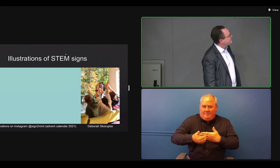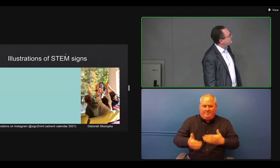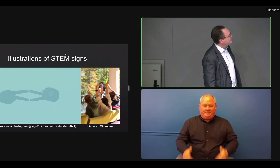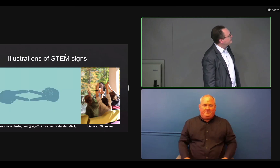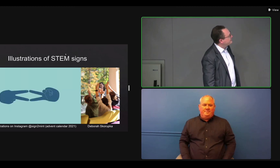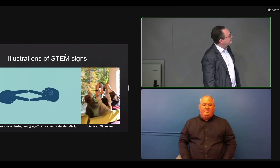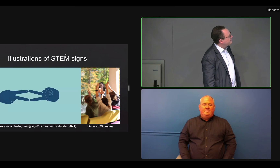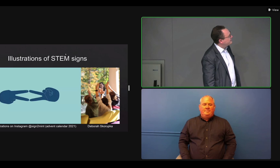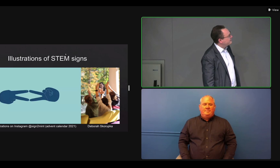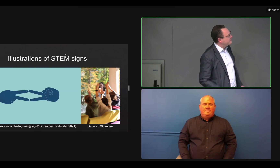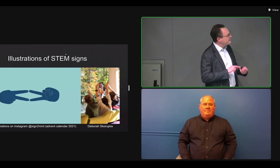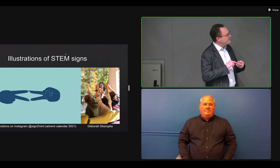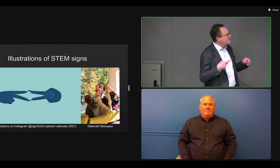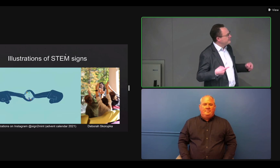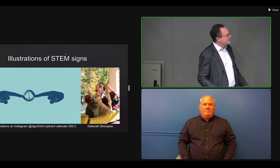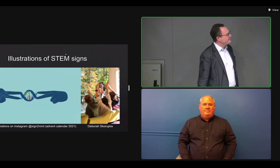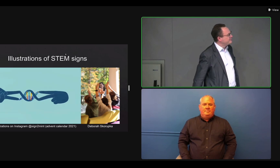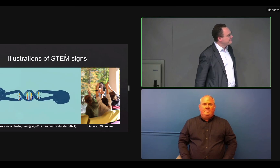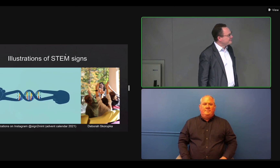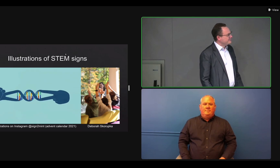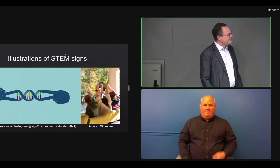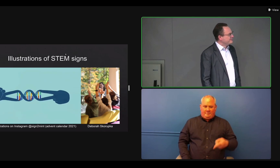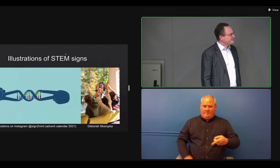That's the sign for diode.